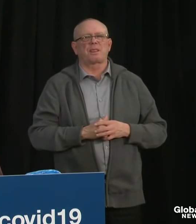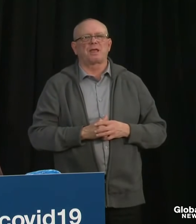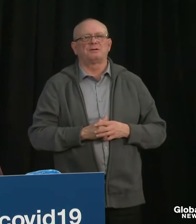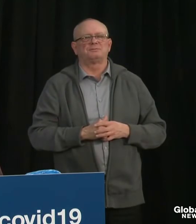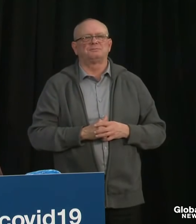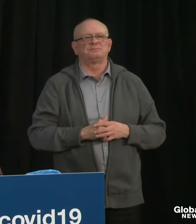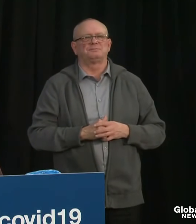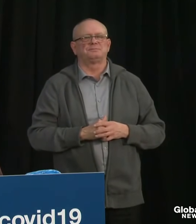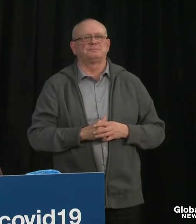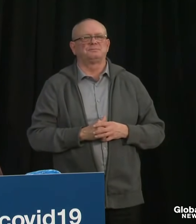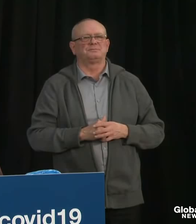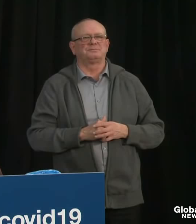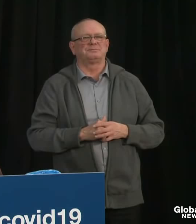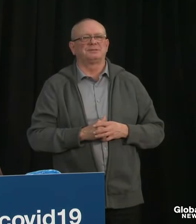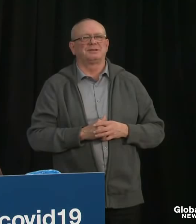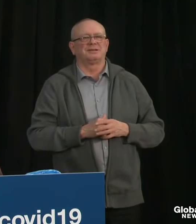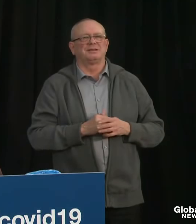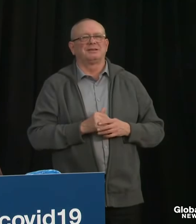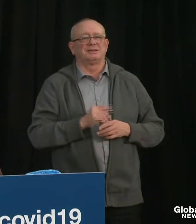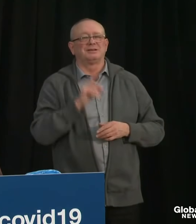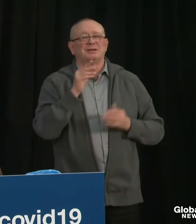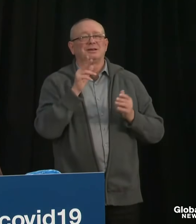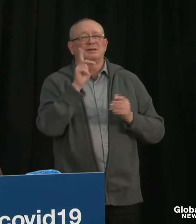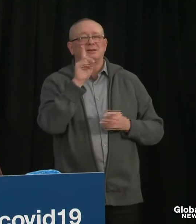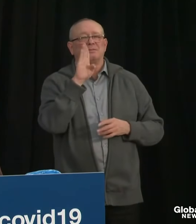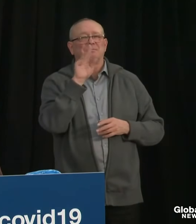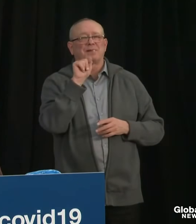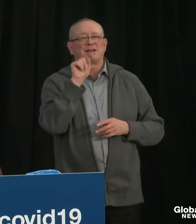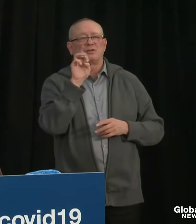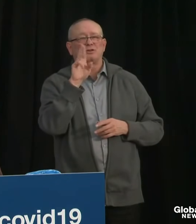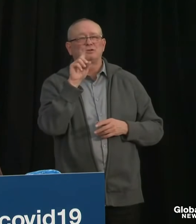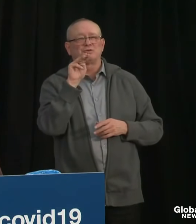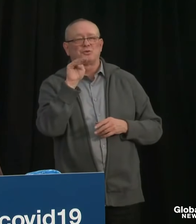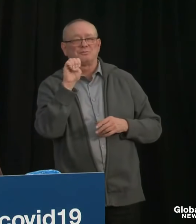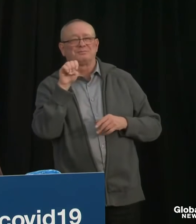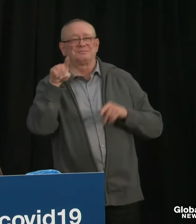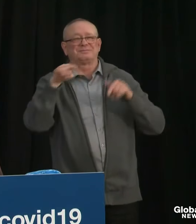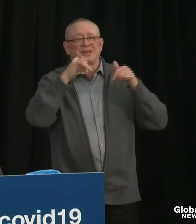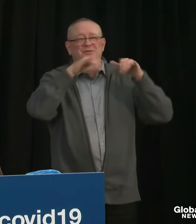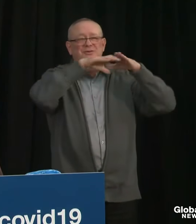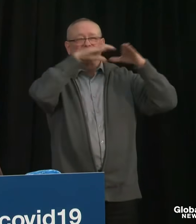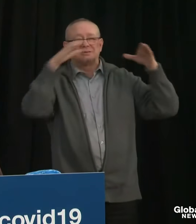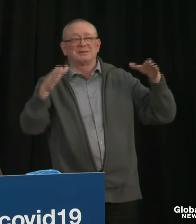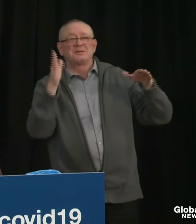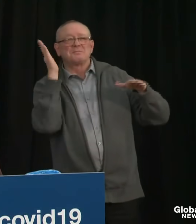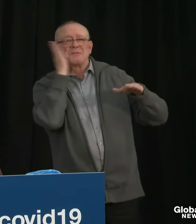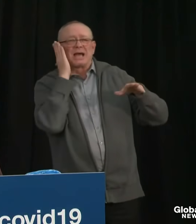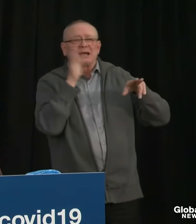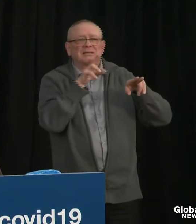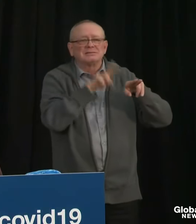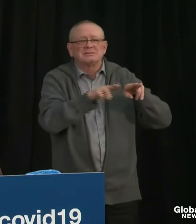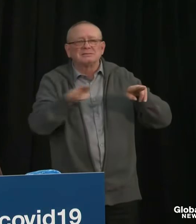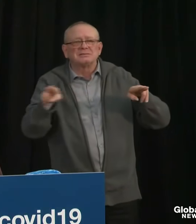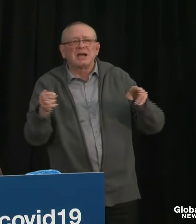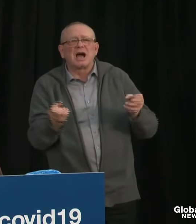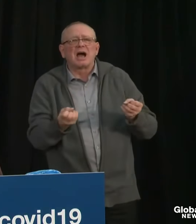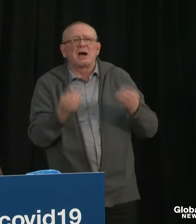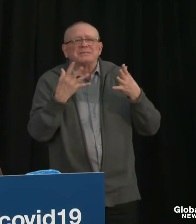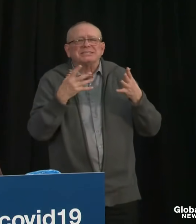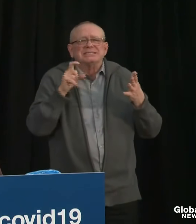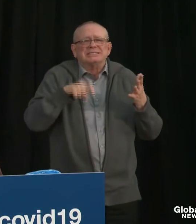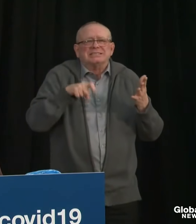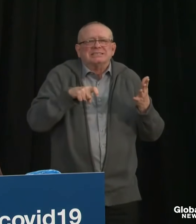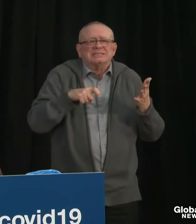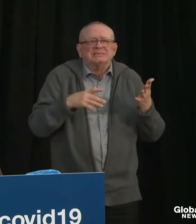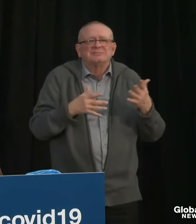for those beds, that relies entirely on our efforts to bring the curve down. We're very close today to almost 800 people in